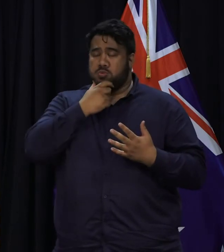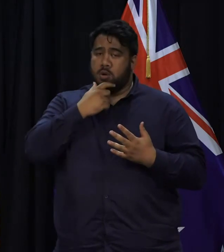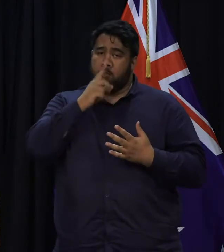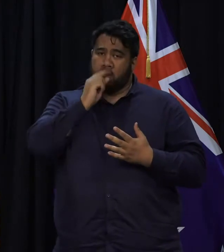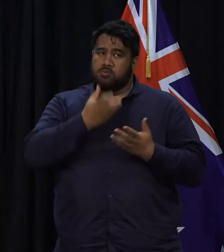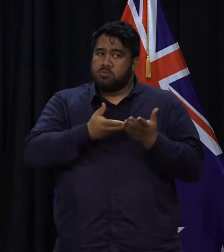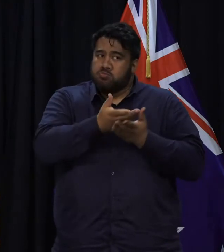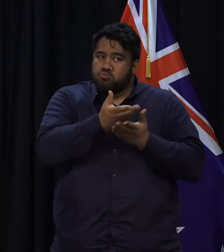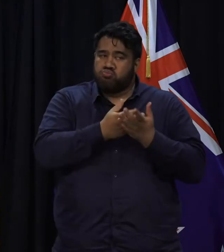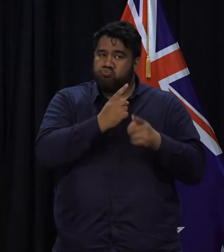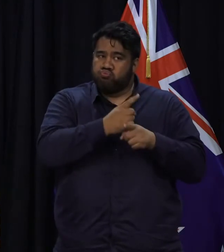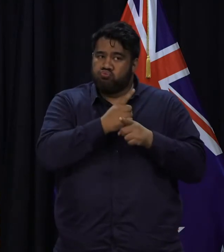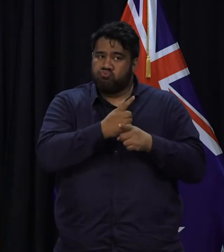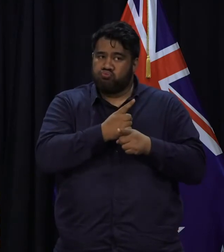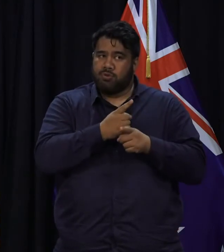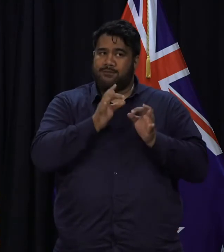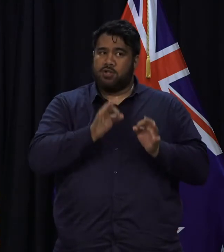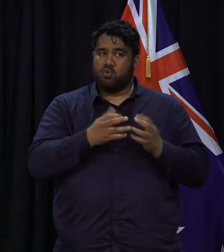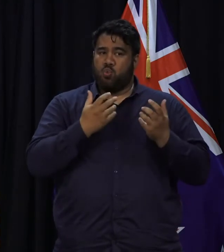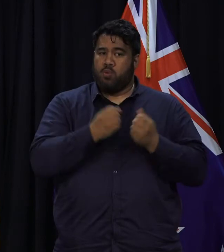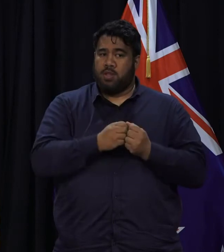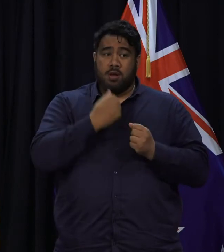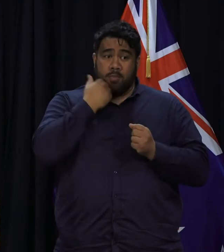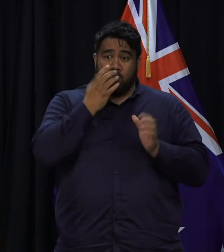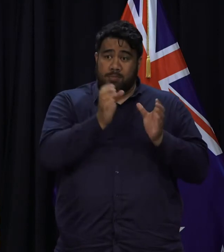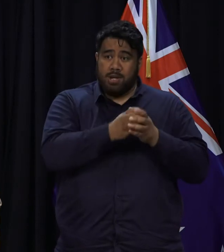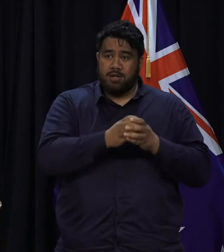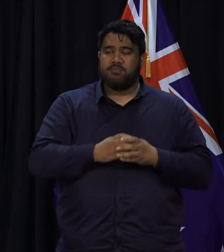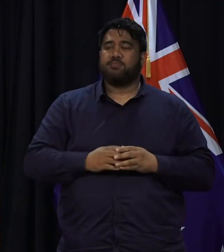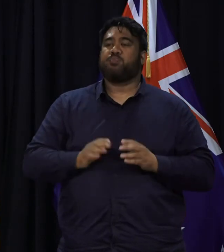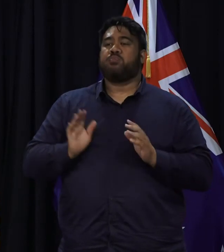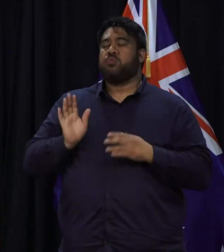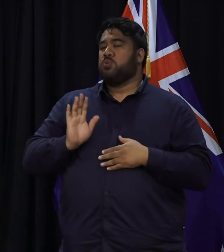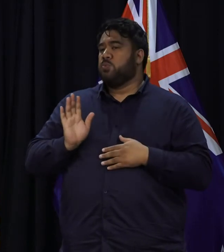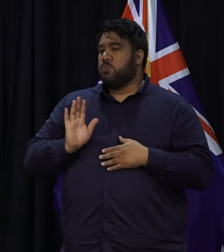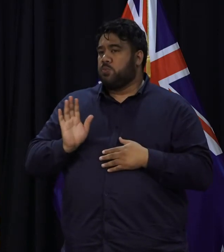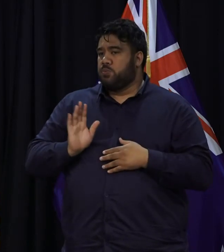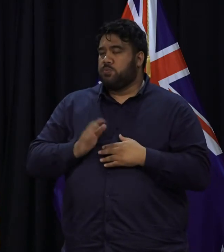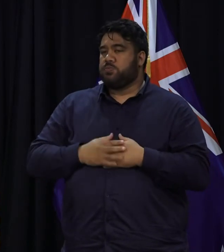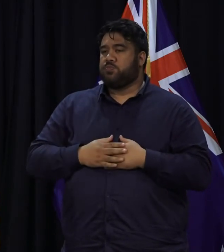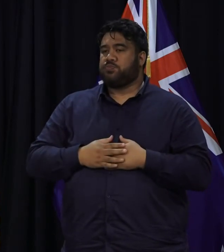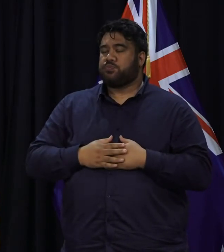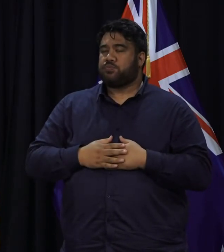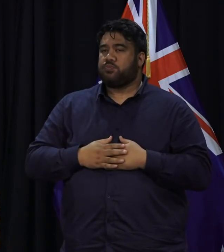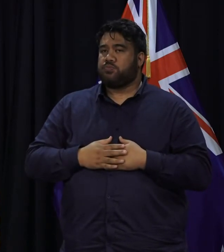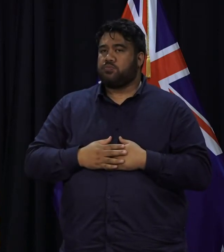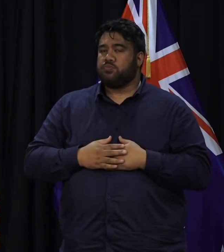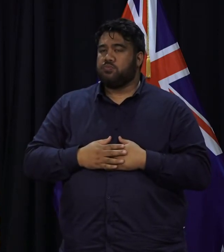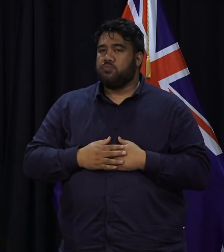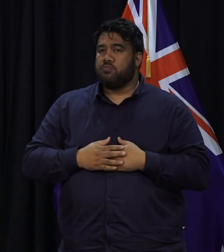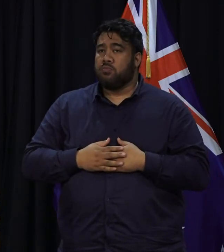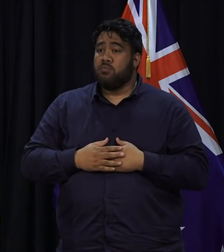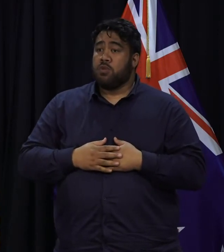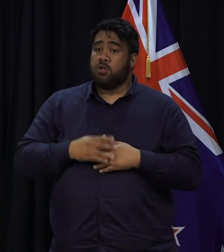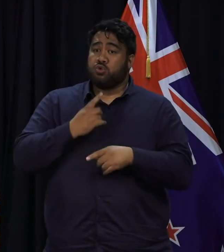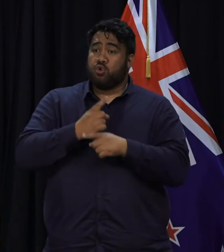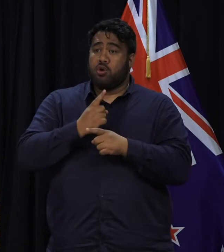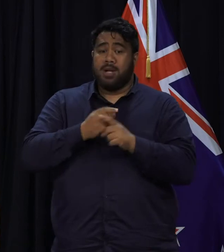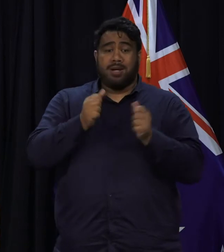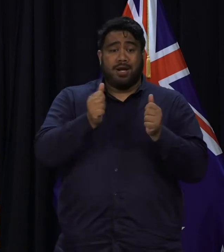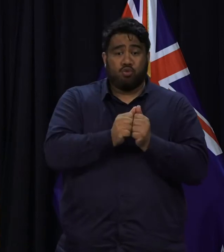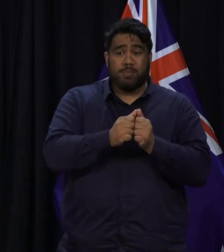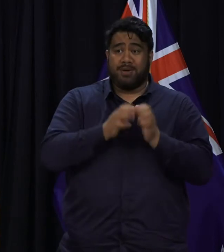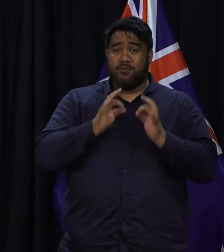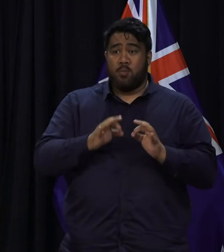of talks with them? No. Look, any agreements that we would look to undertake, cooperation or